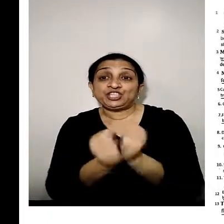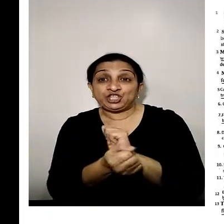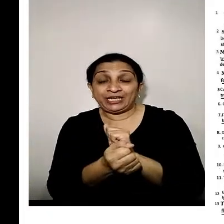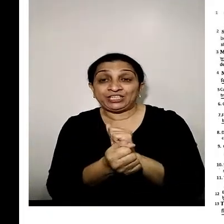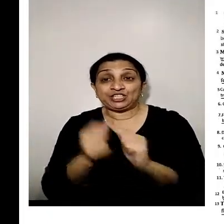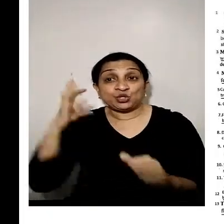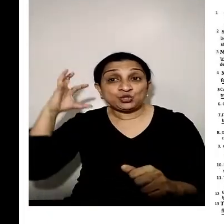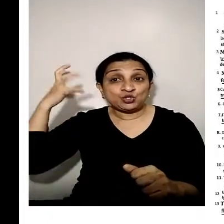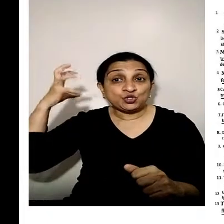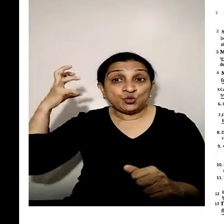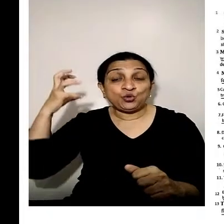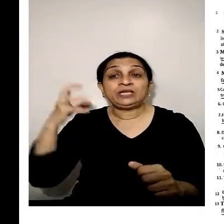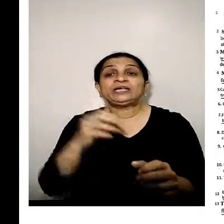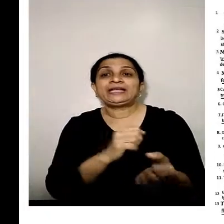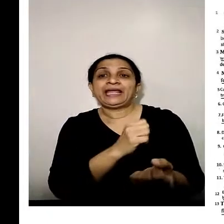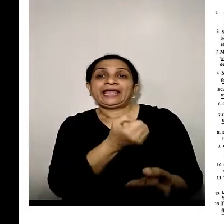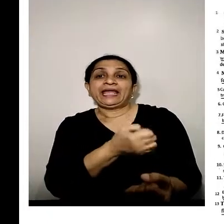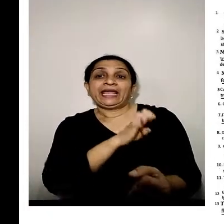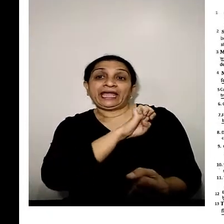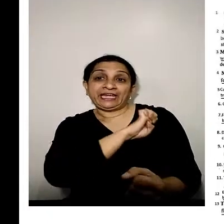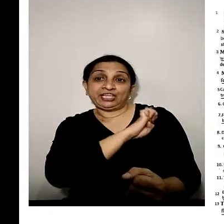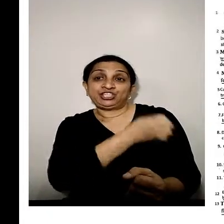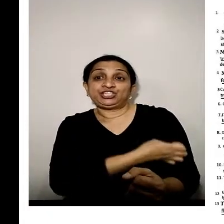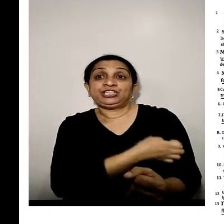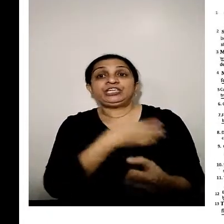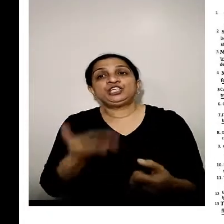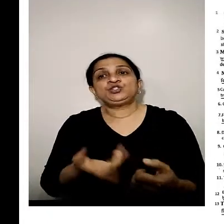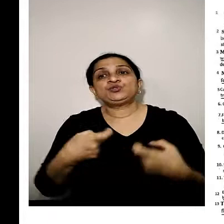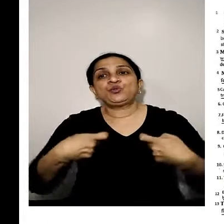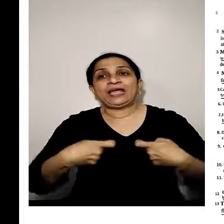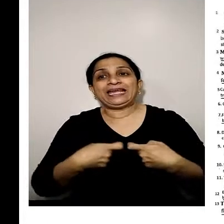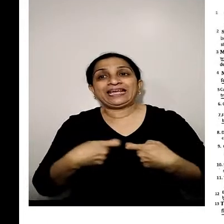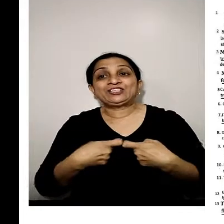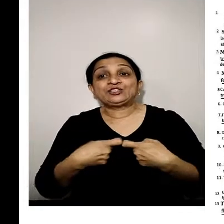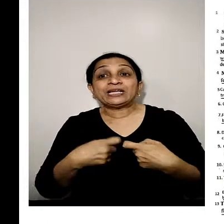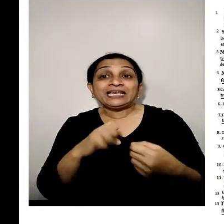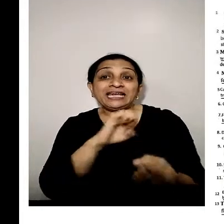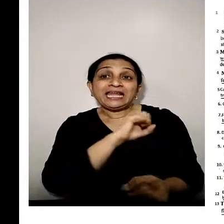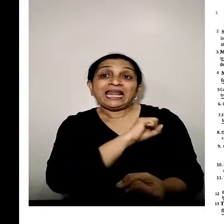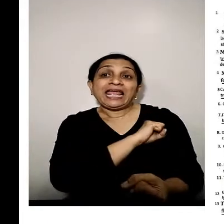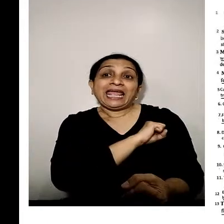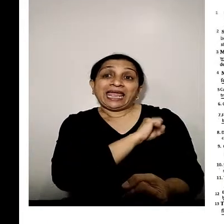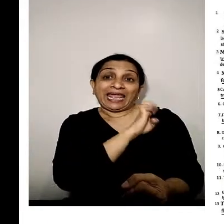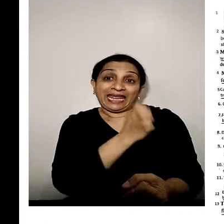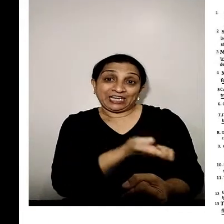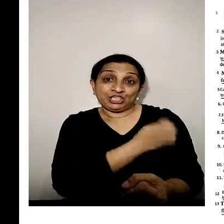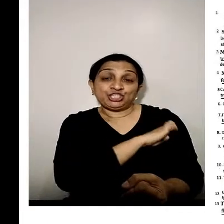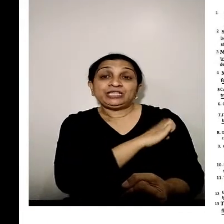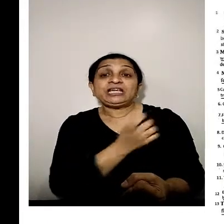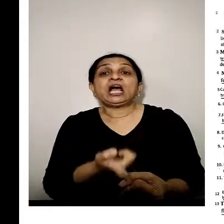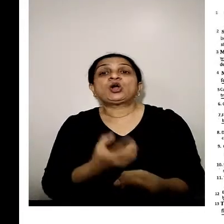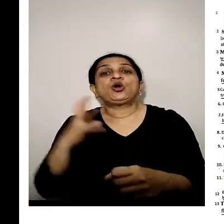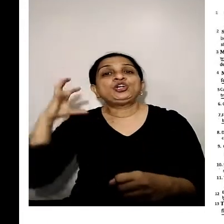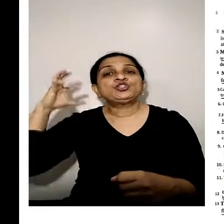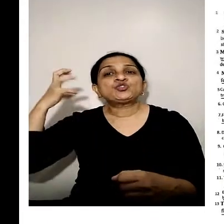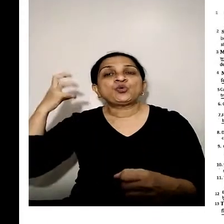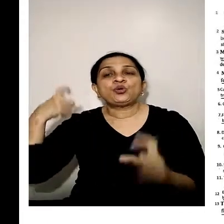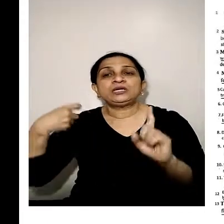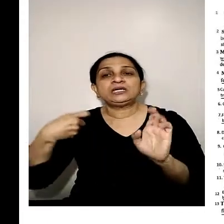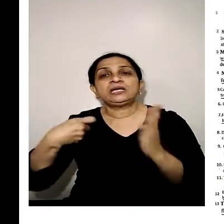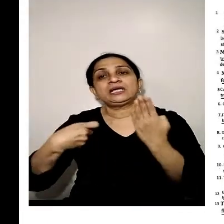that change solar energy into electrical energy are